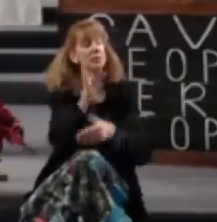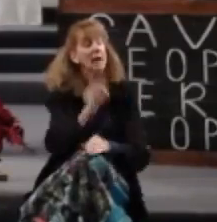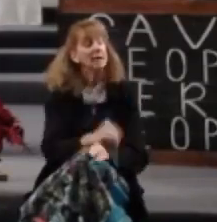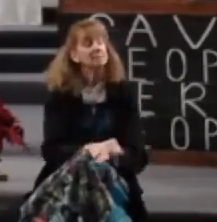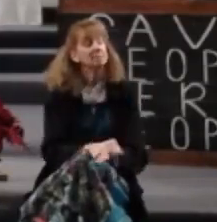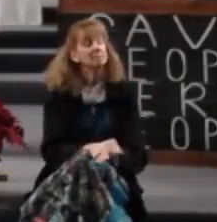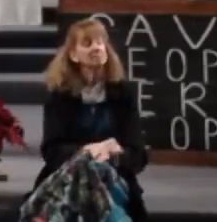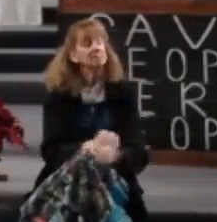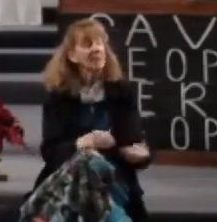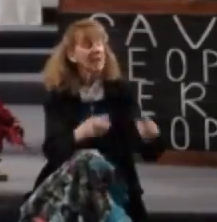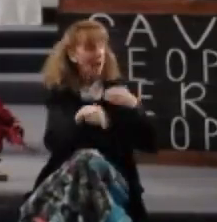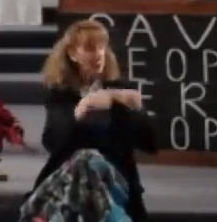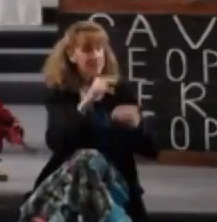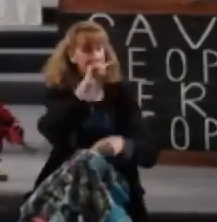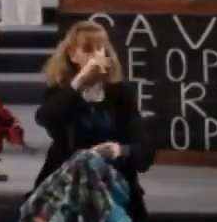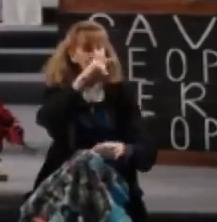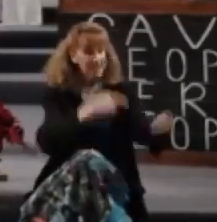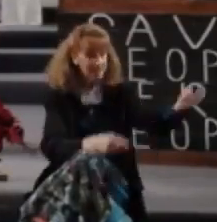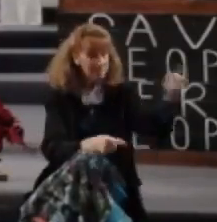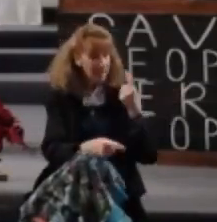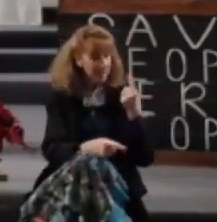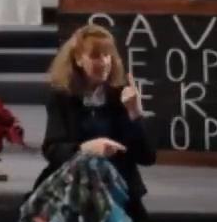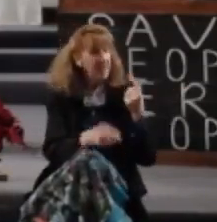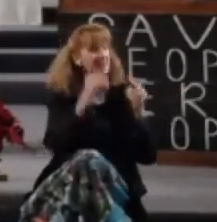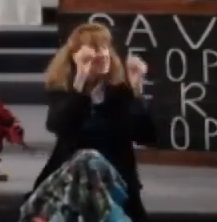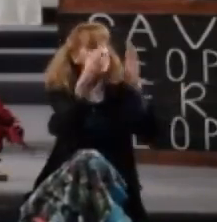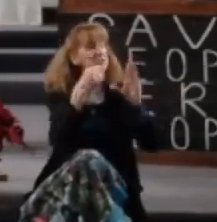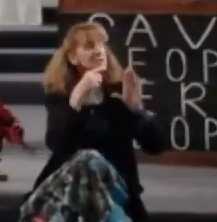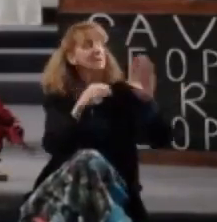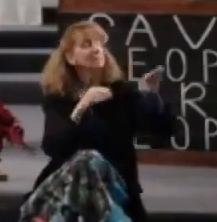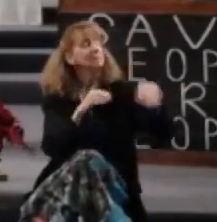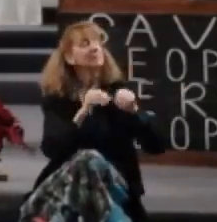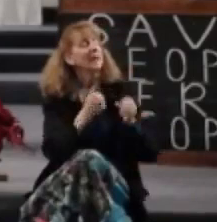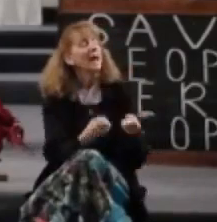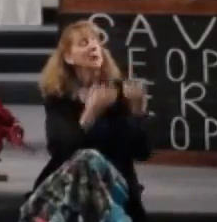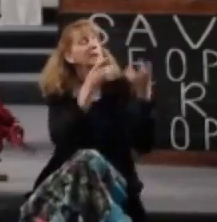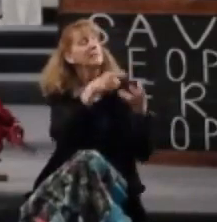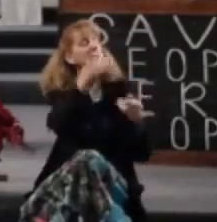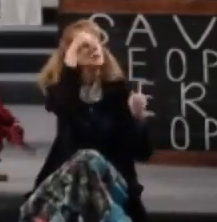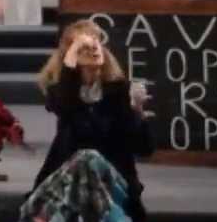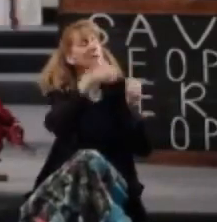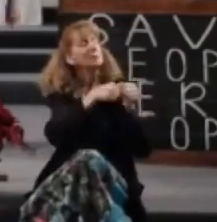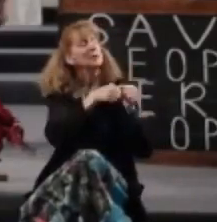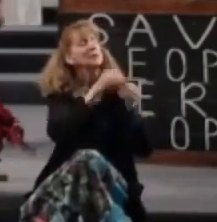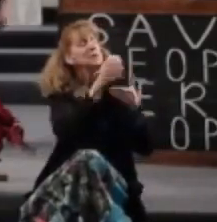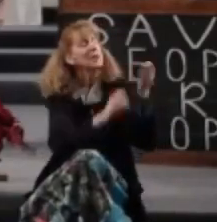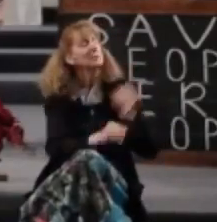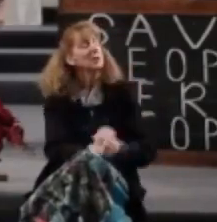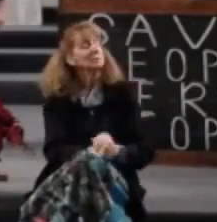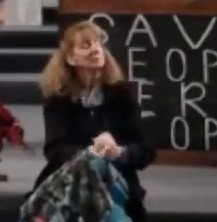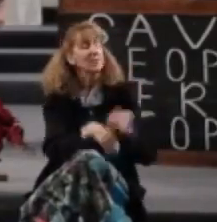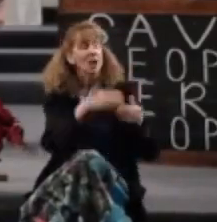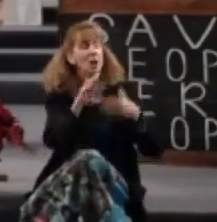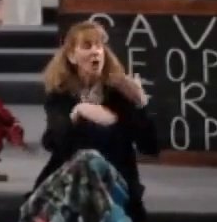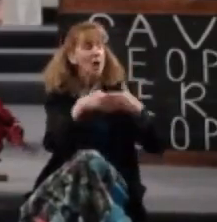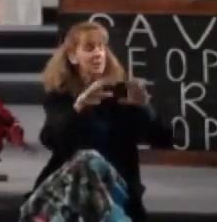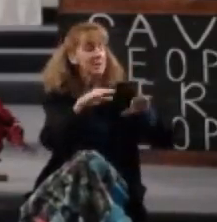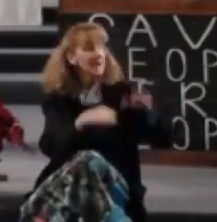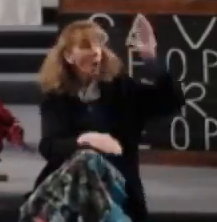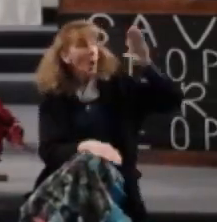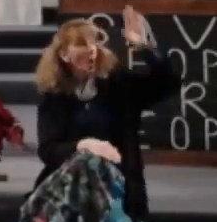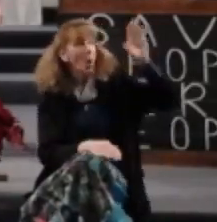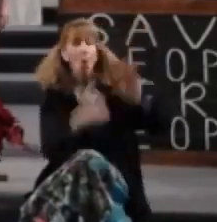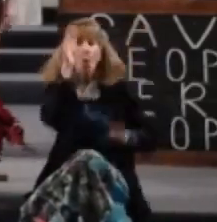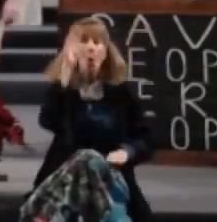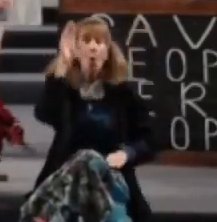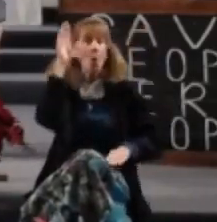the kids come in, she asked them how many of them had remembered to read the chapter. Well, you know, all of them raised their hands